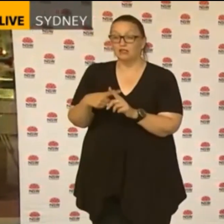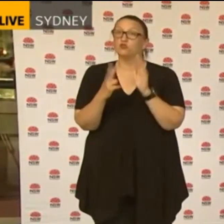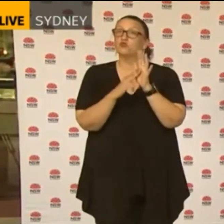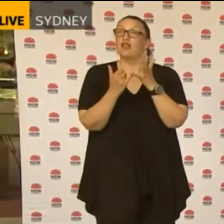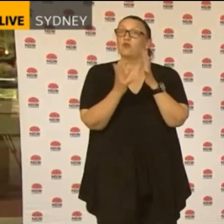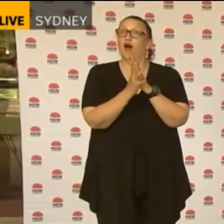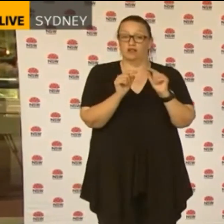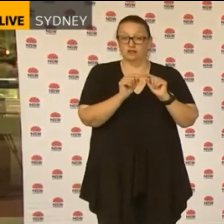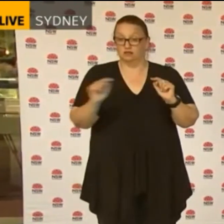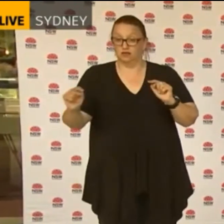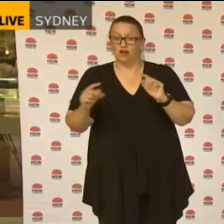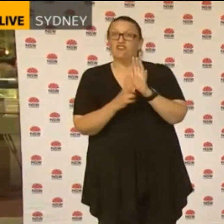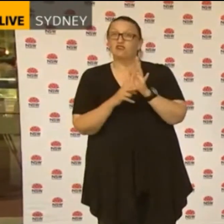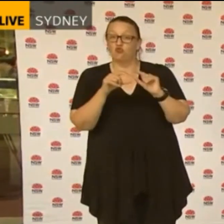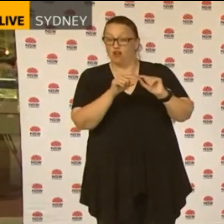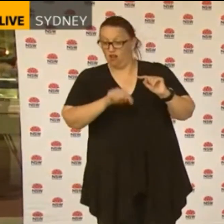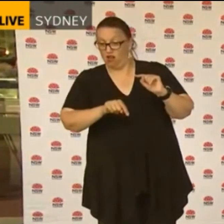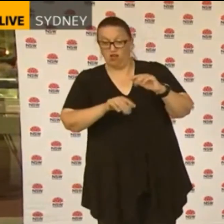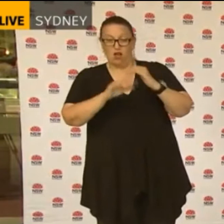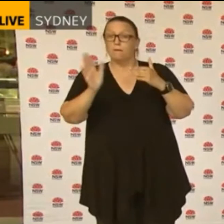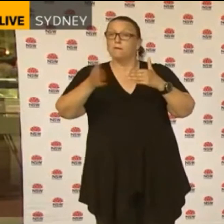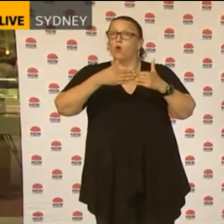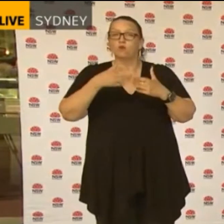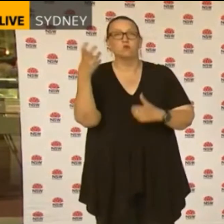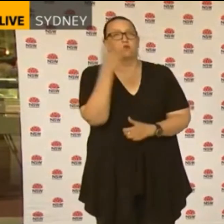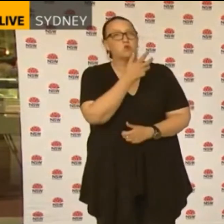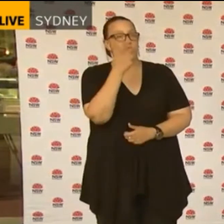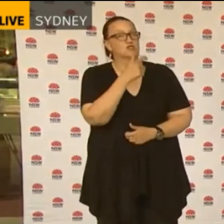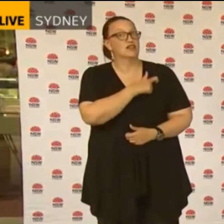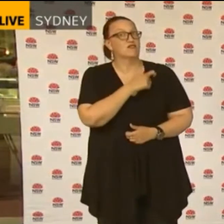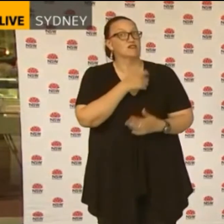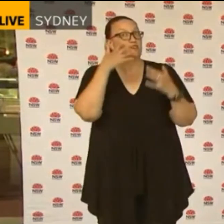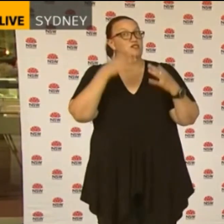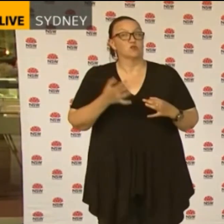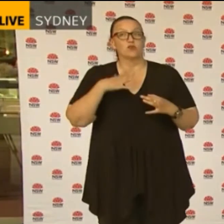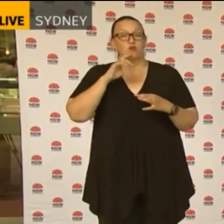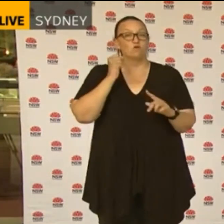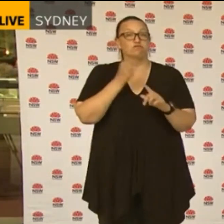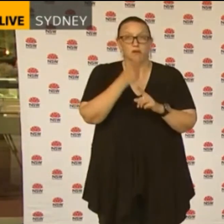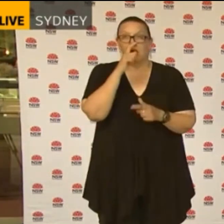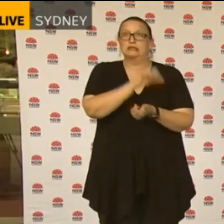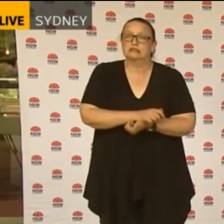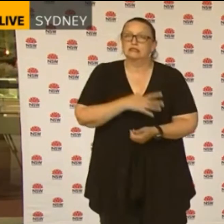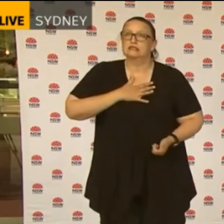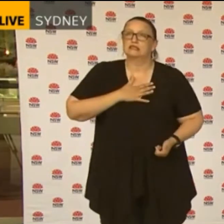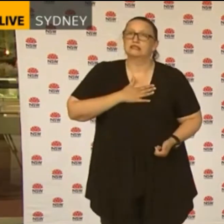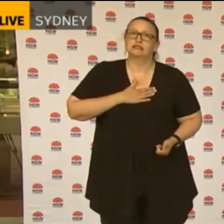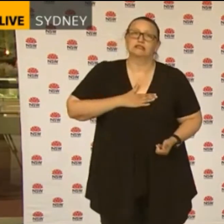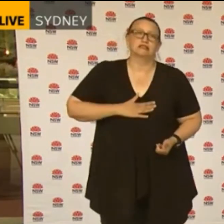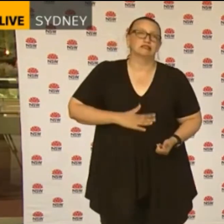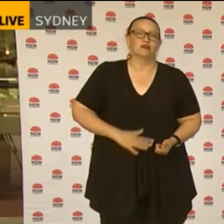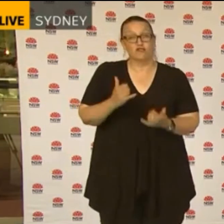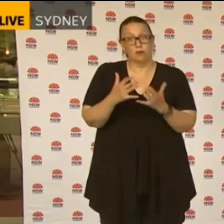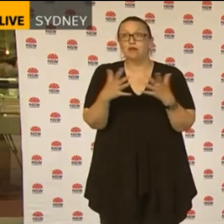that would have on hundreds of thousands or tens of thousands of people. And that was a really difficult decision. But I believe we've made all